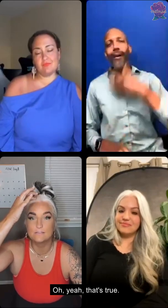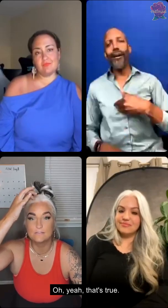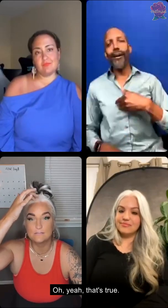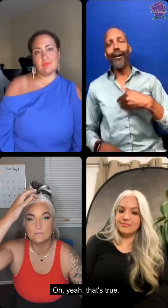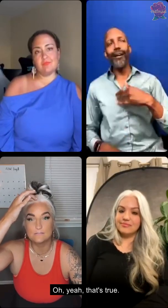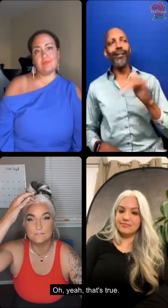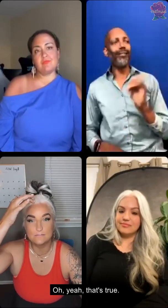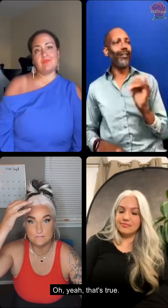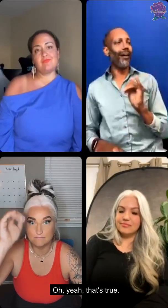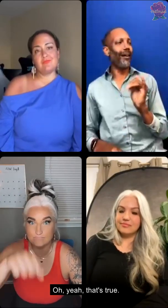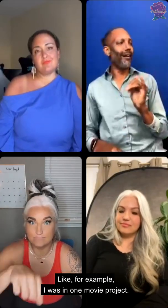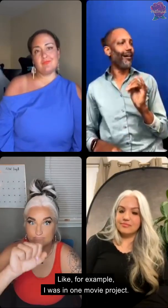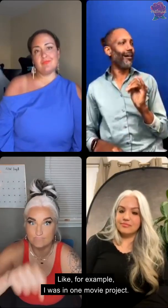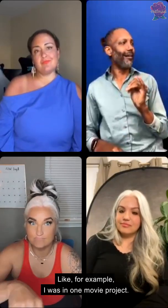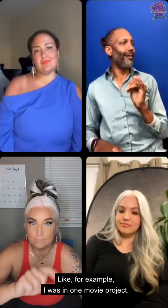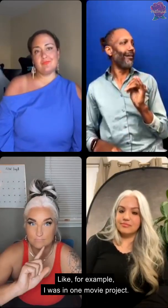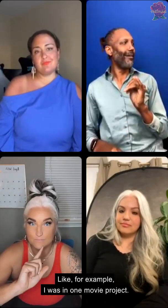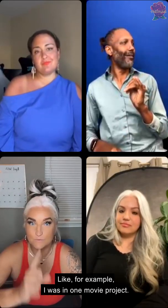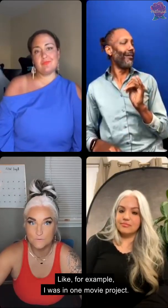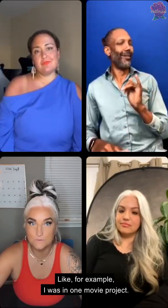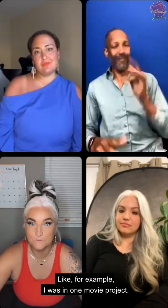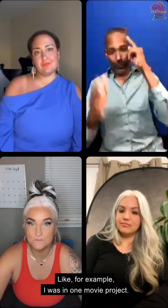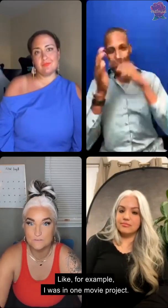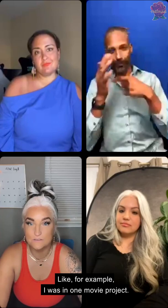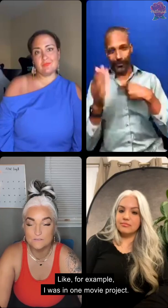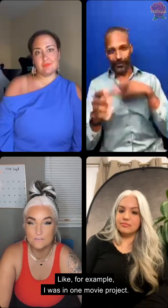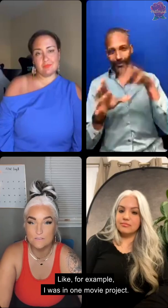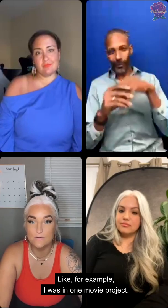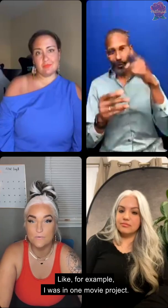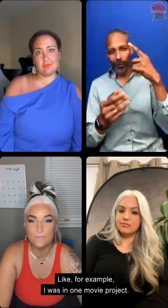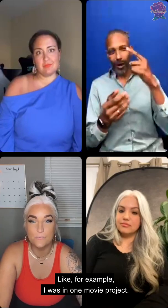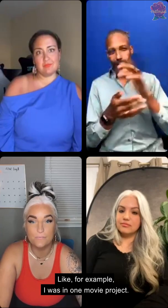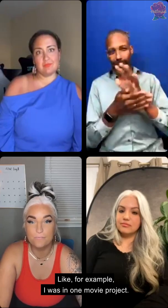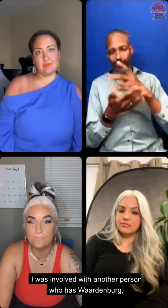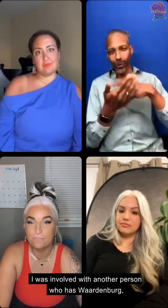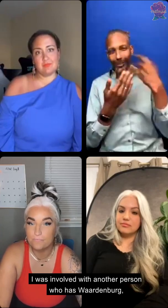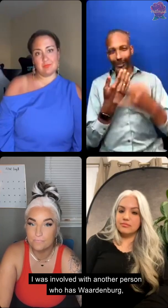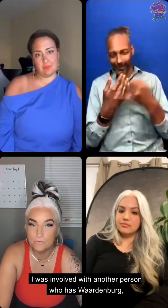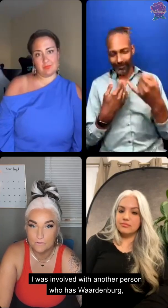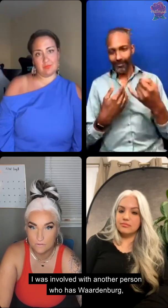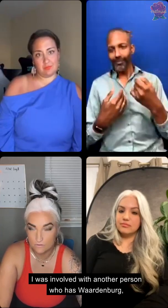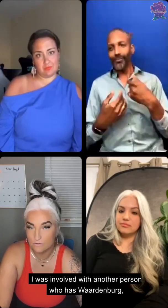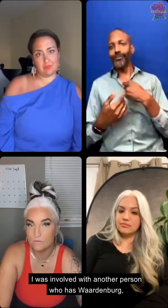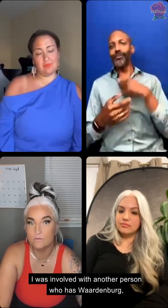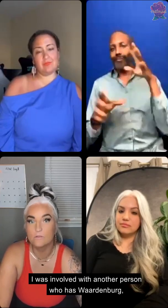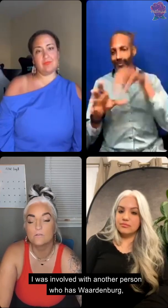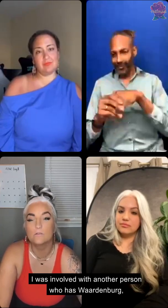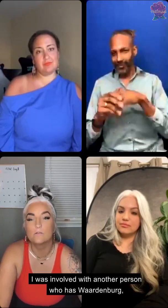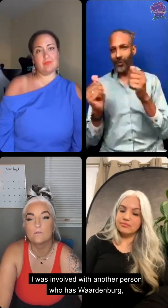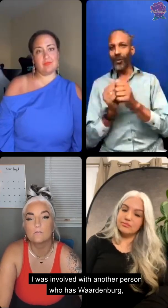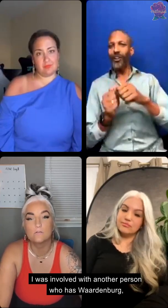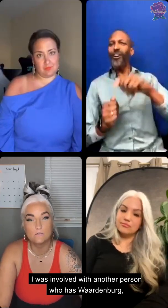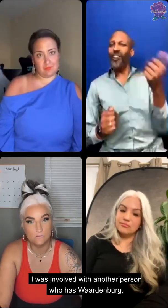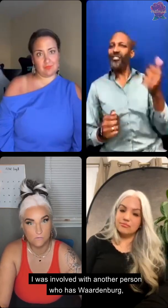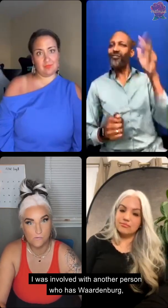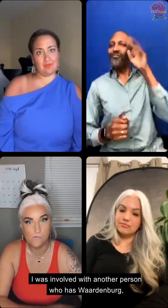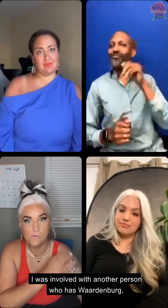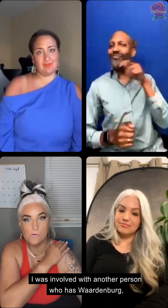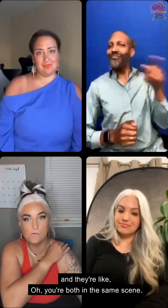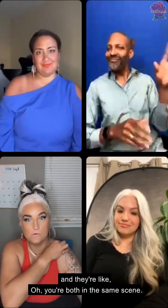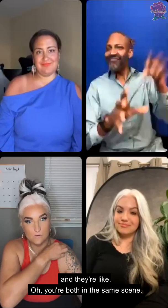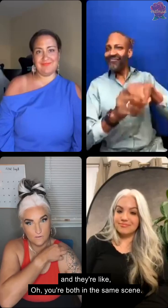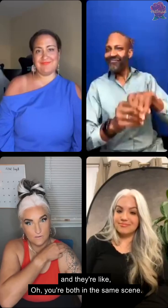subtle. Yeah, that's true. Like, for example, I was in one movie project. I was involved with another person who